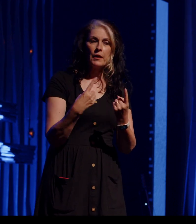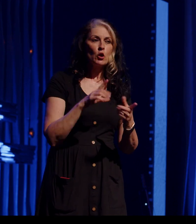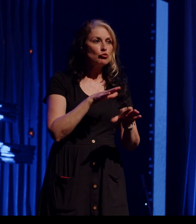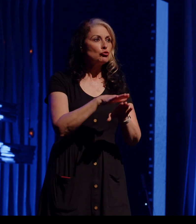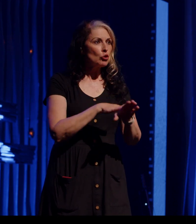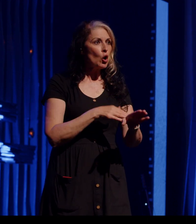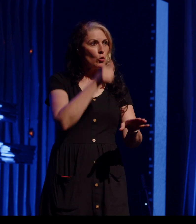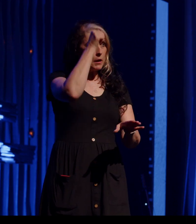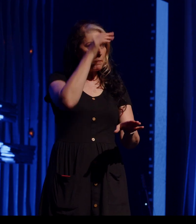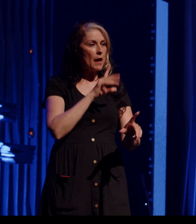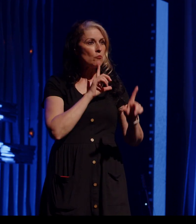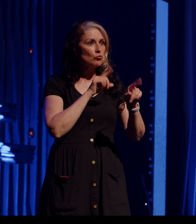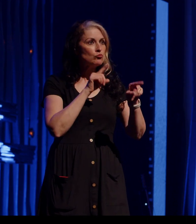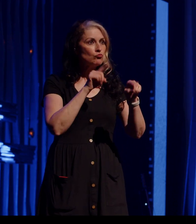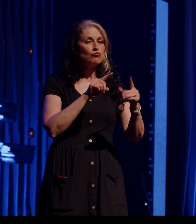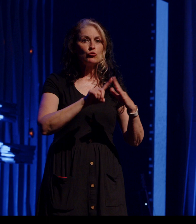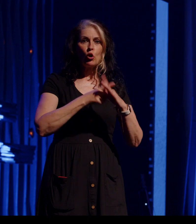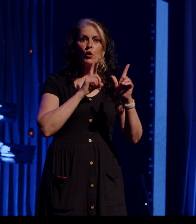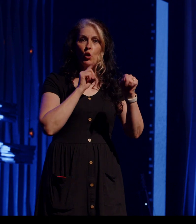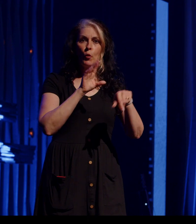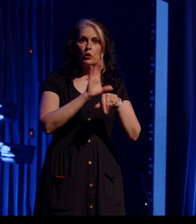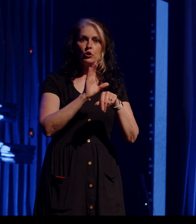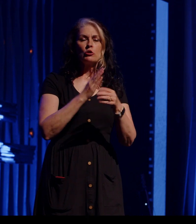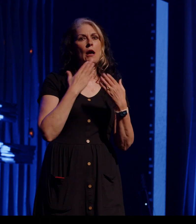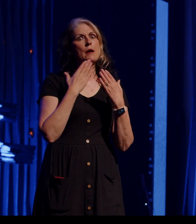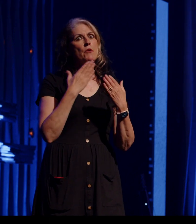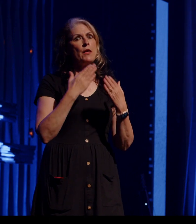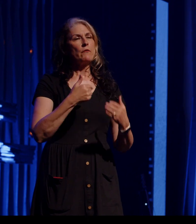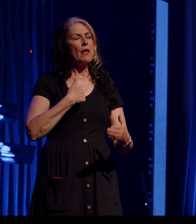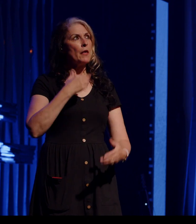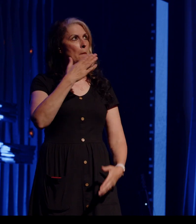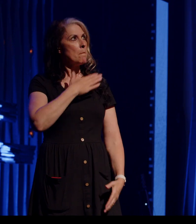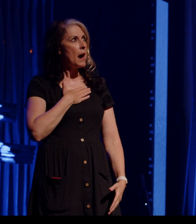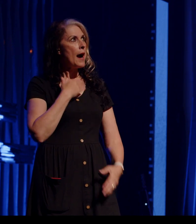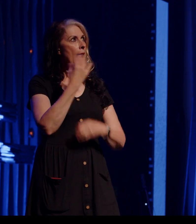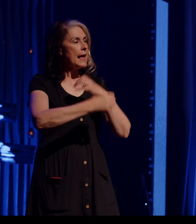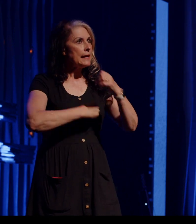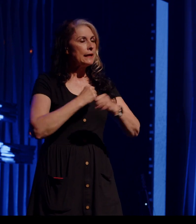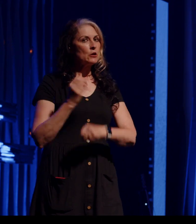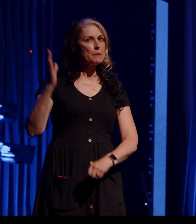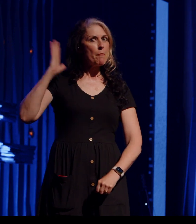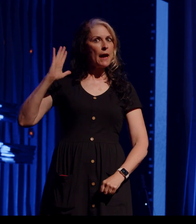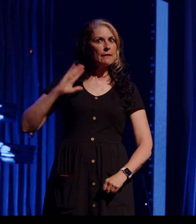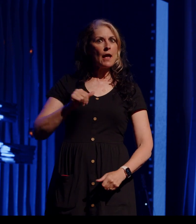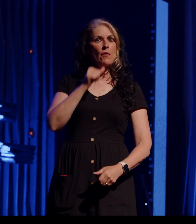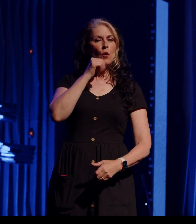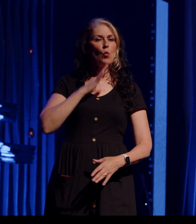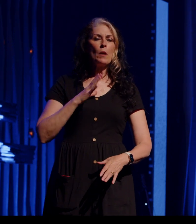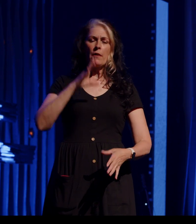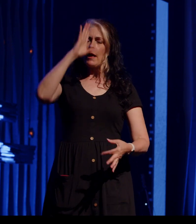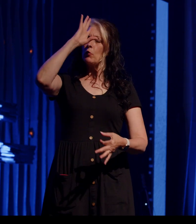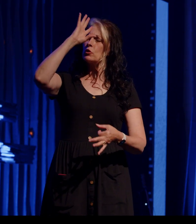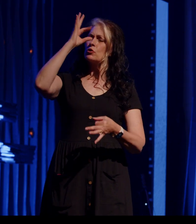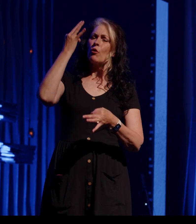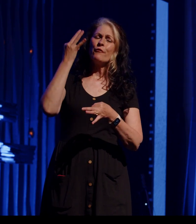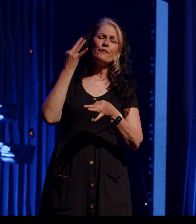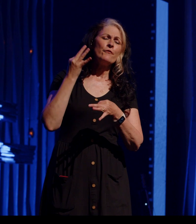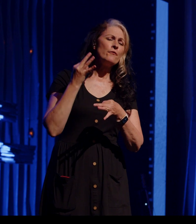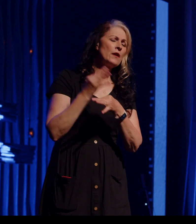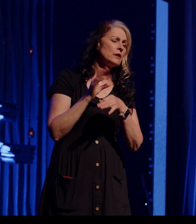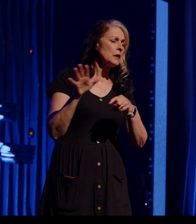church. But I'm so thankful as I think back on my years of all the women who were so faithful, faithful.